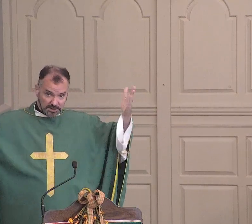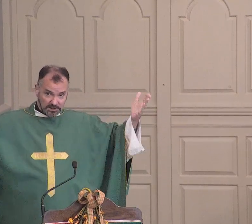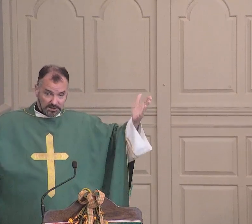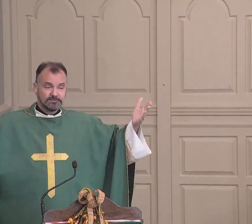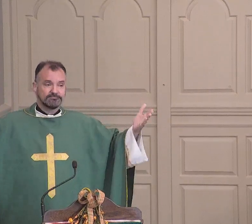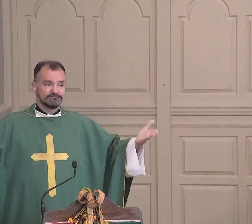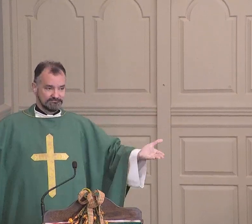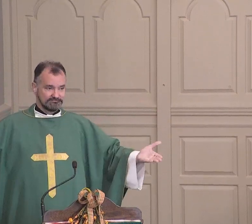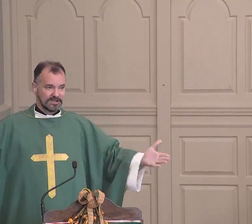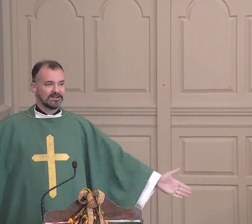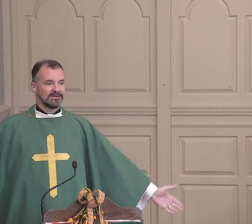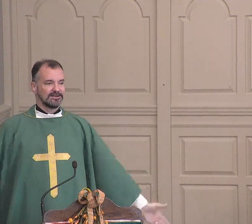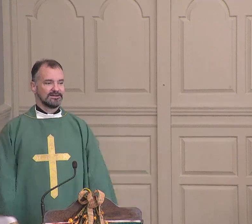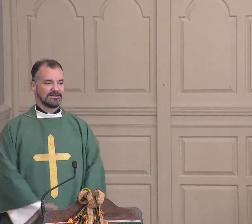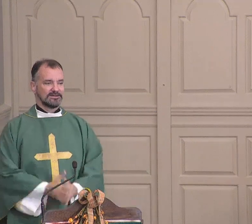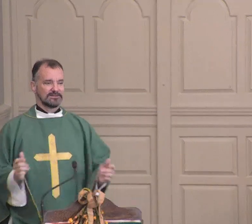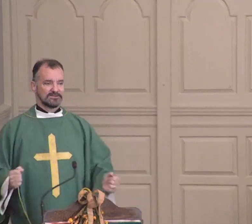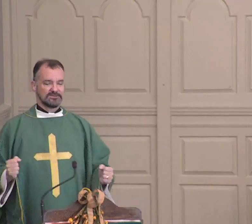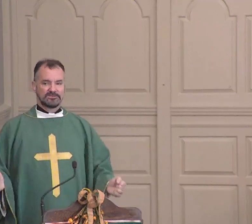alleluia,